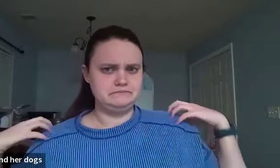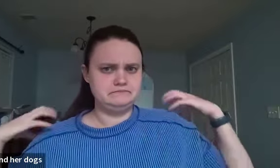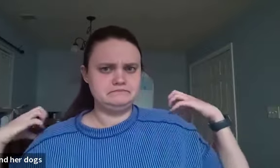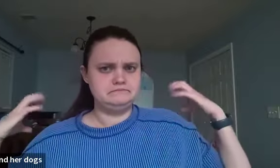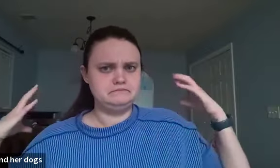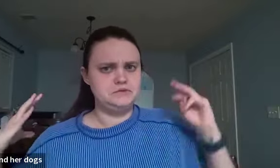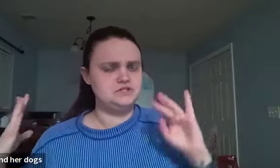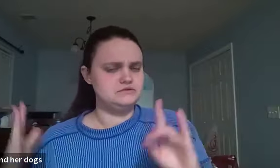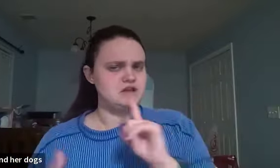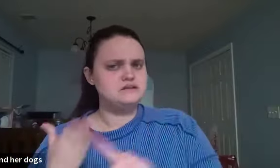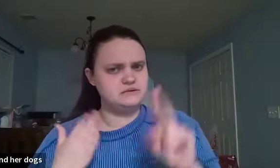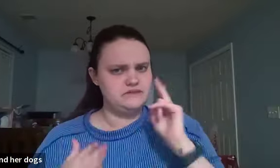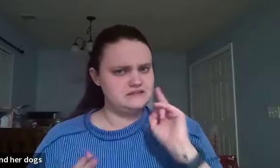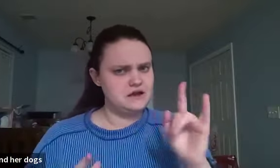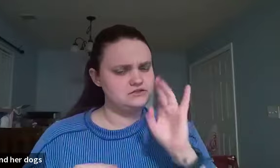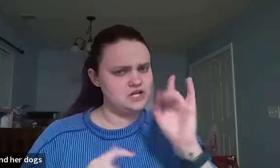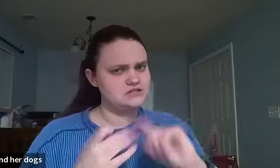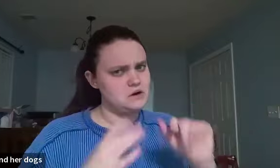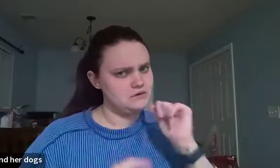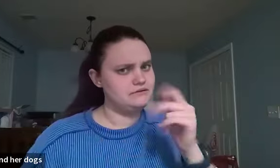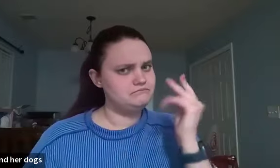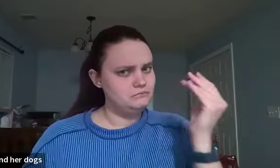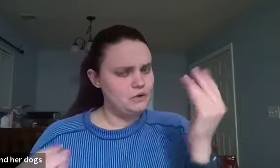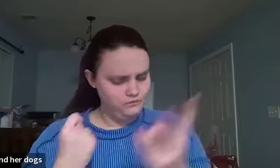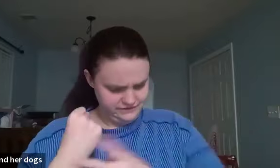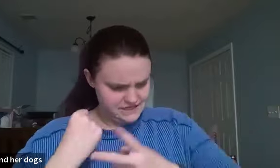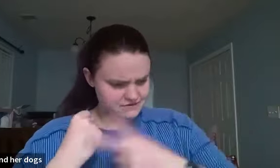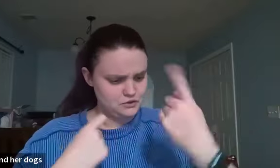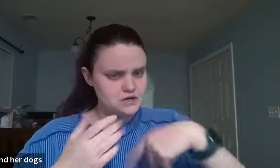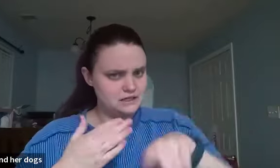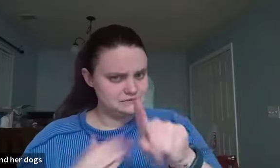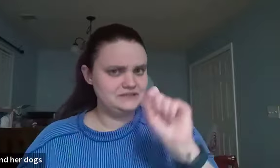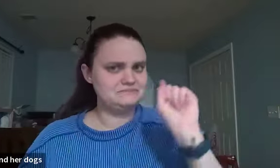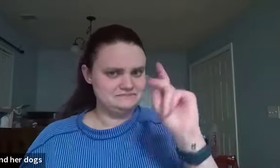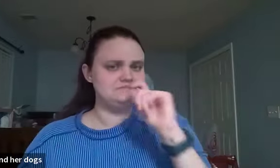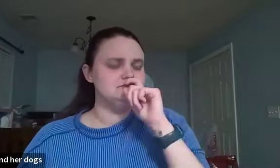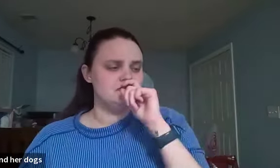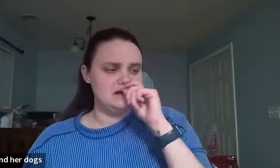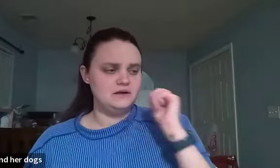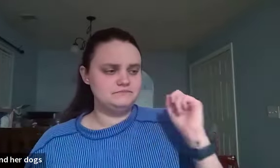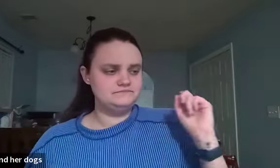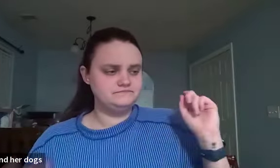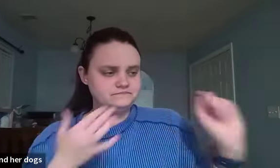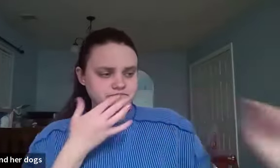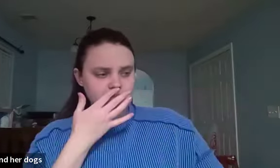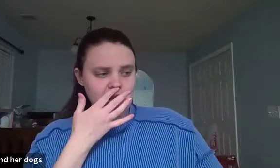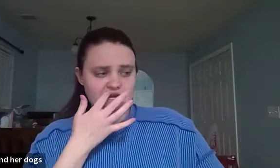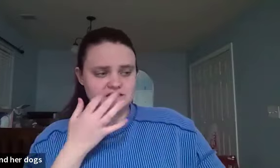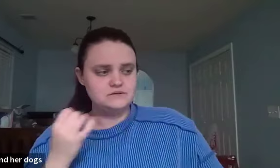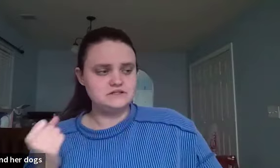seen masseuse. I'll see what they say. I'll check tomorrow and hopefully save it for next week. The next one I was